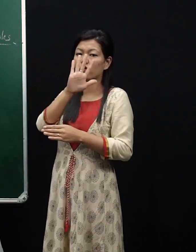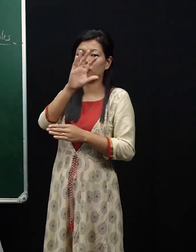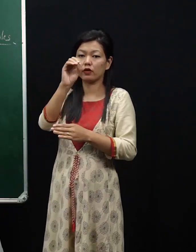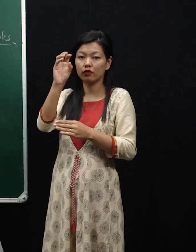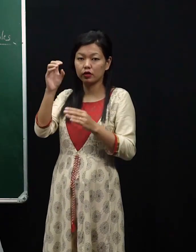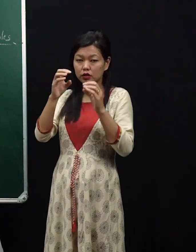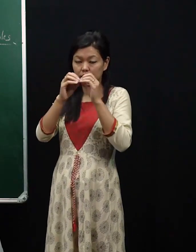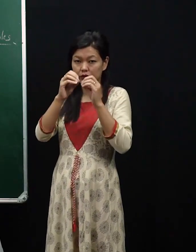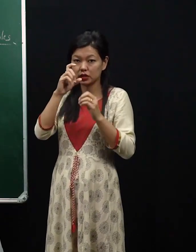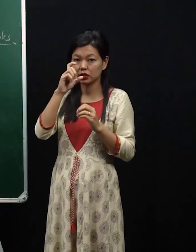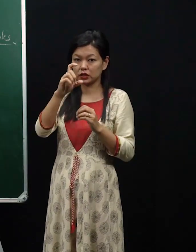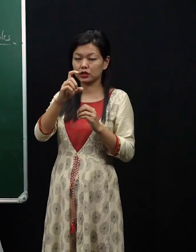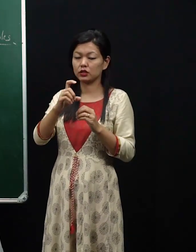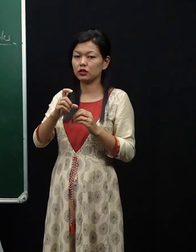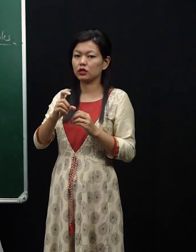name of Indian philosopher.